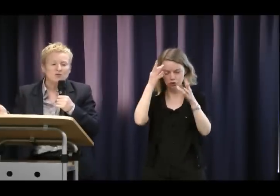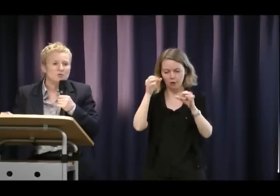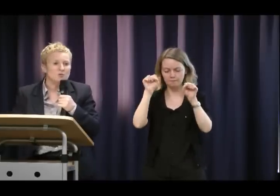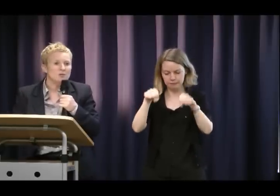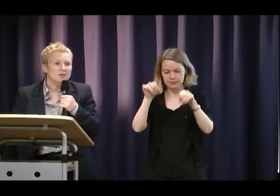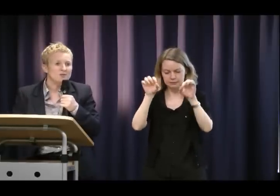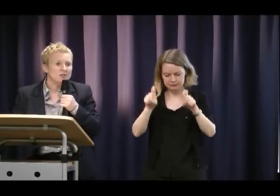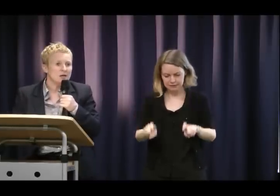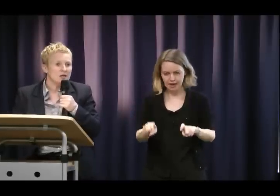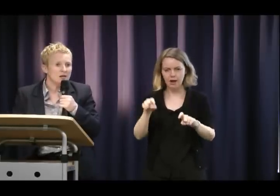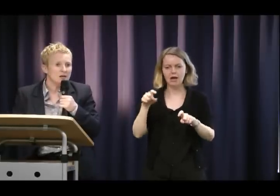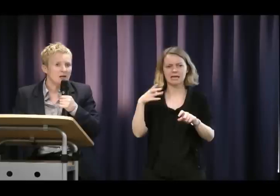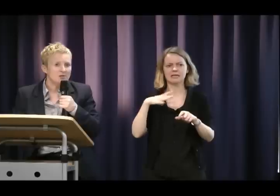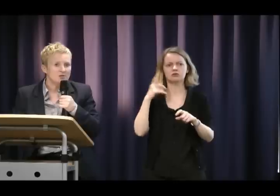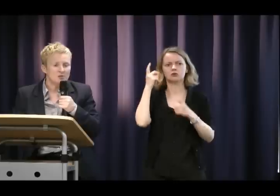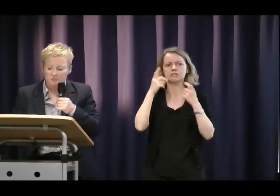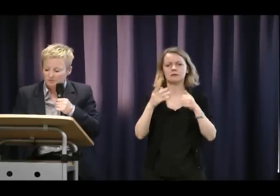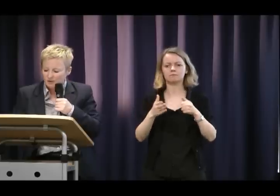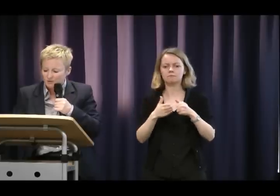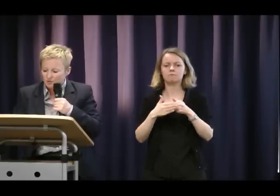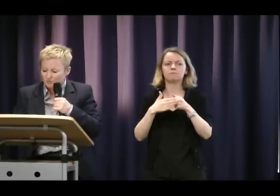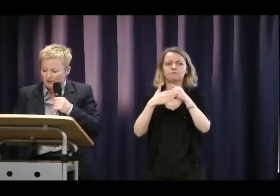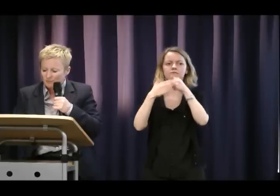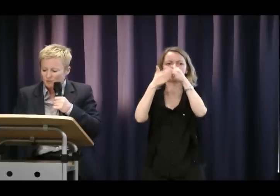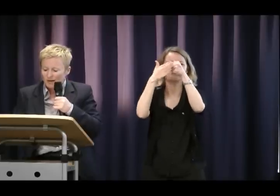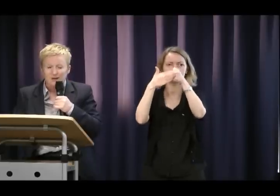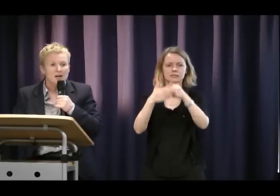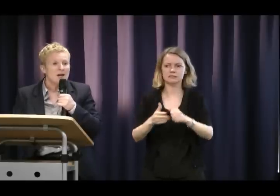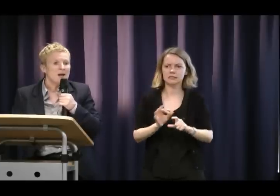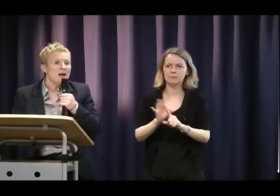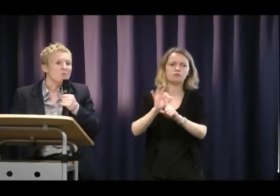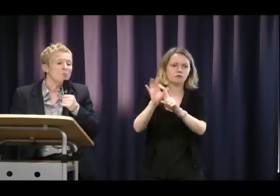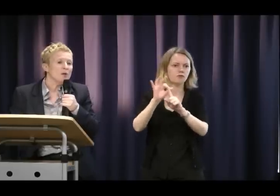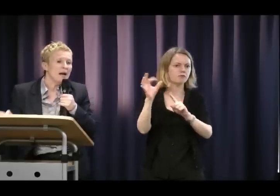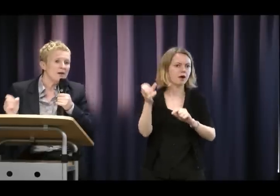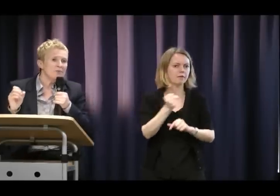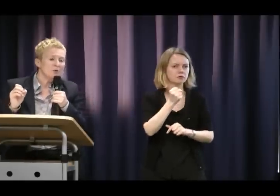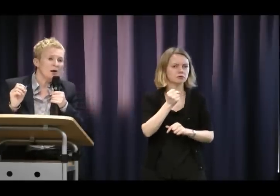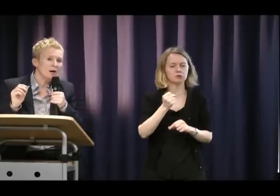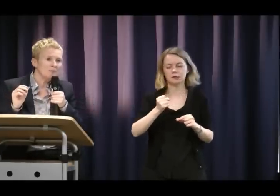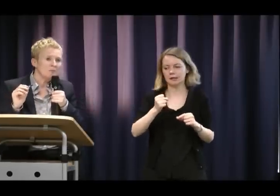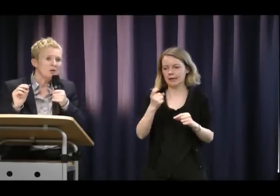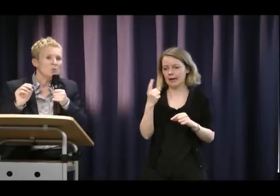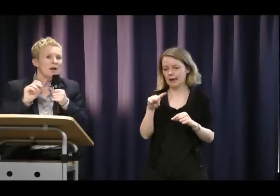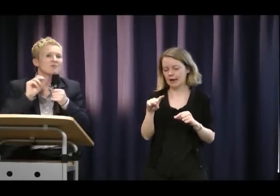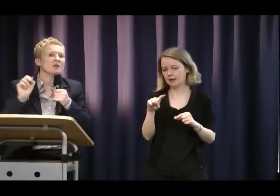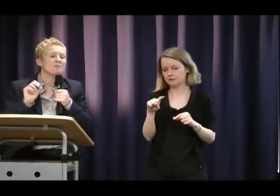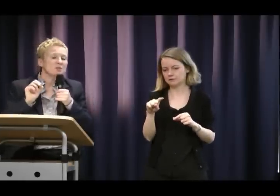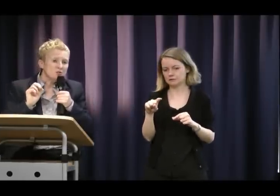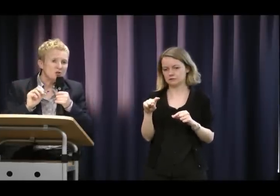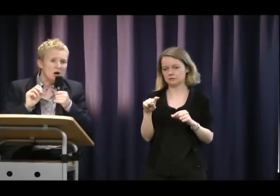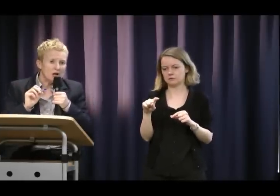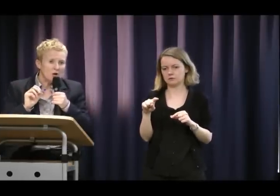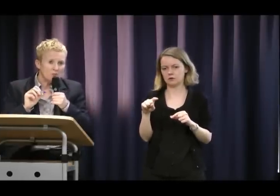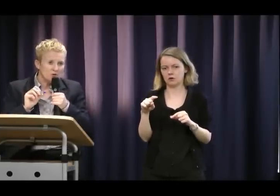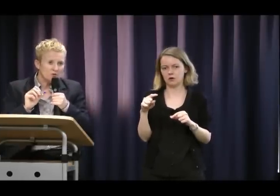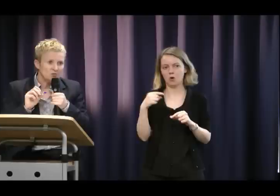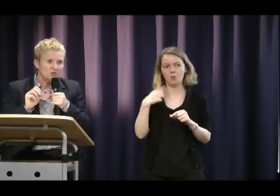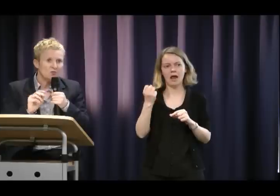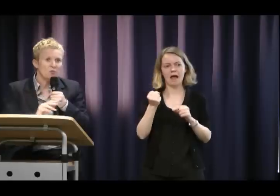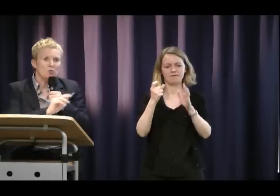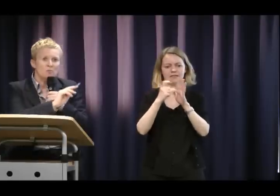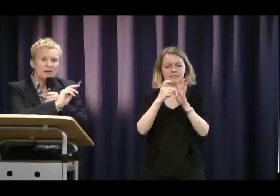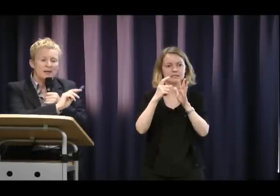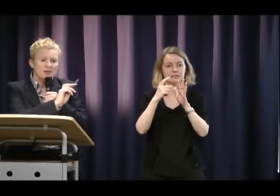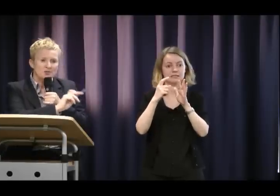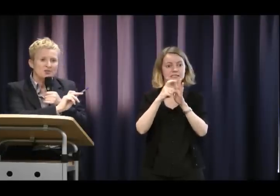would need to consider in terms of upgrade. And we have some design